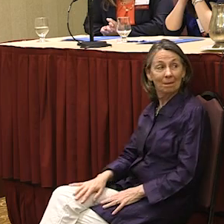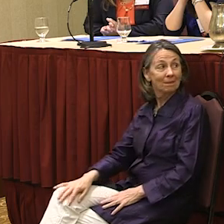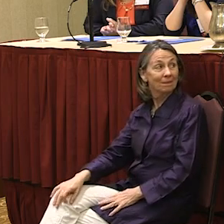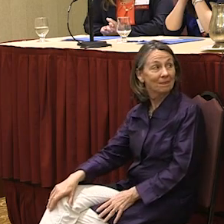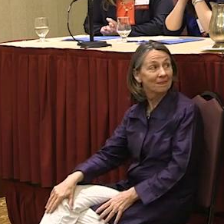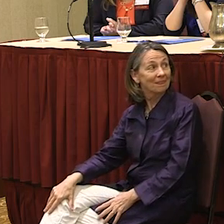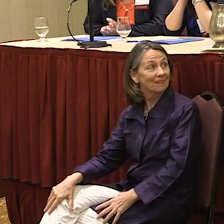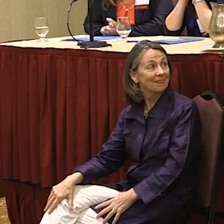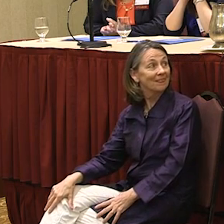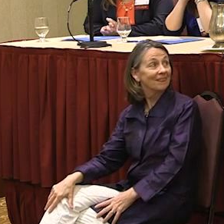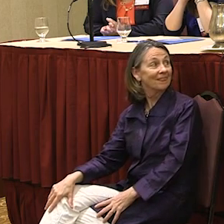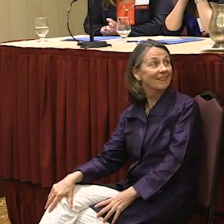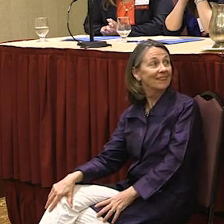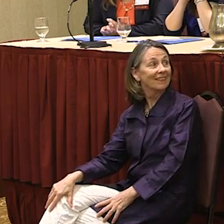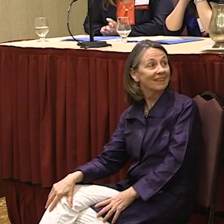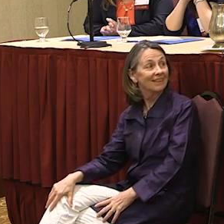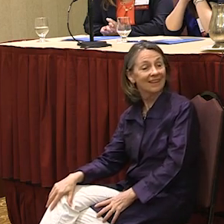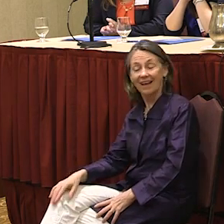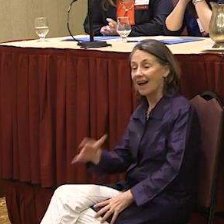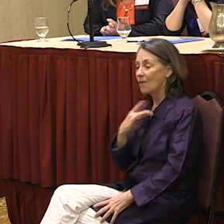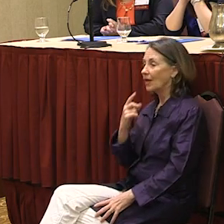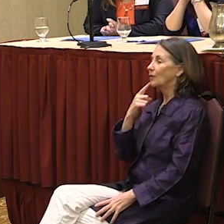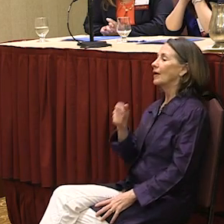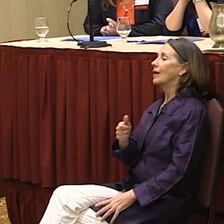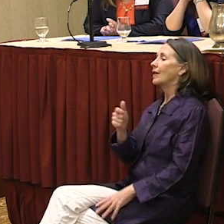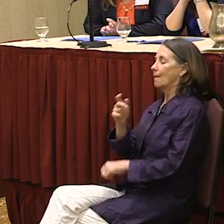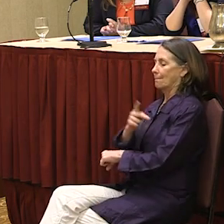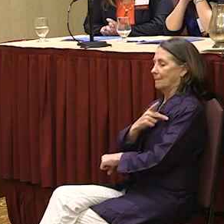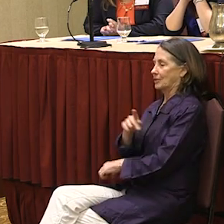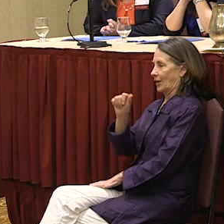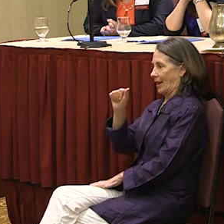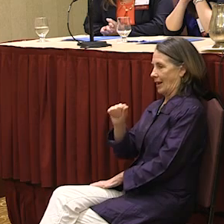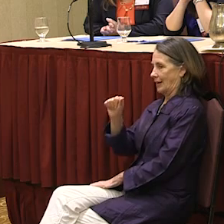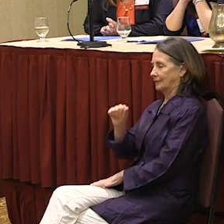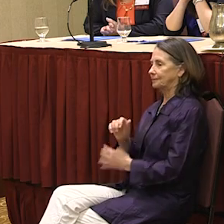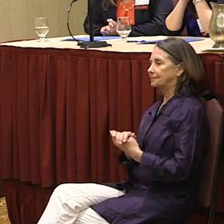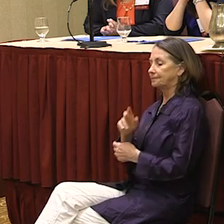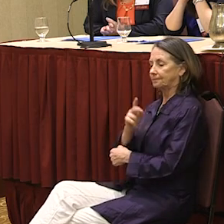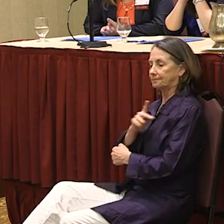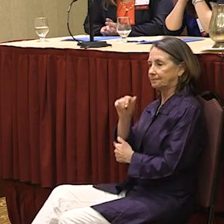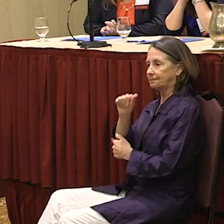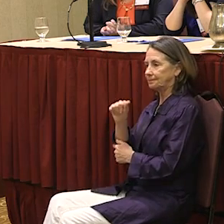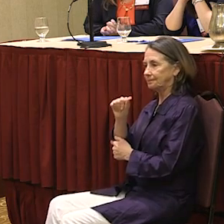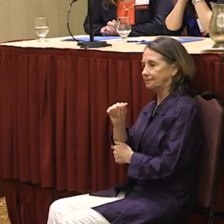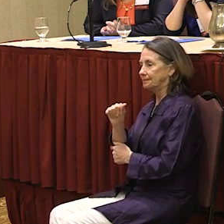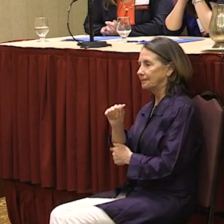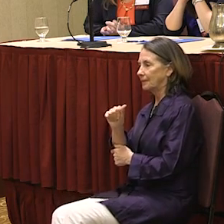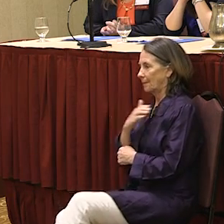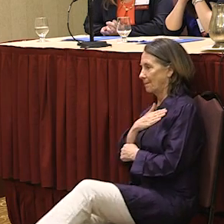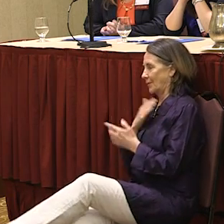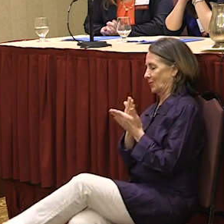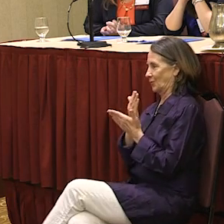button. I would like to tell you about Patient A. And now patient A is actually one of